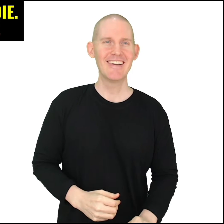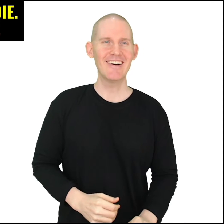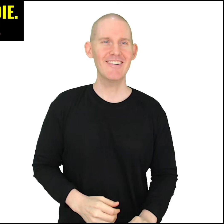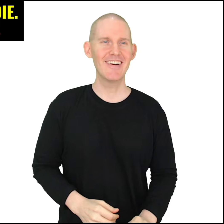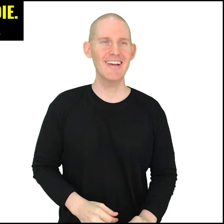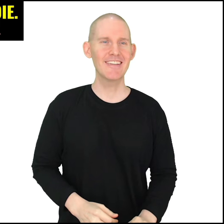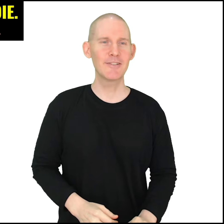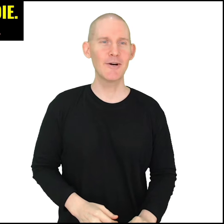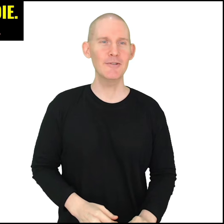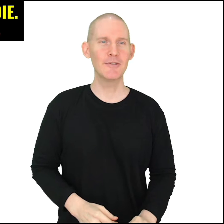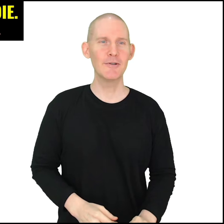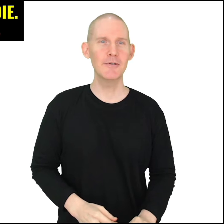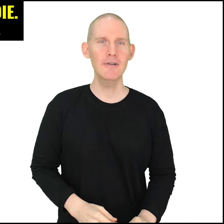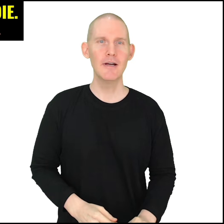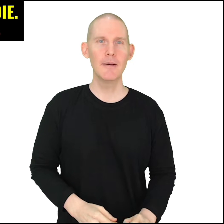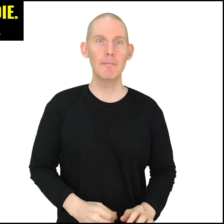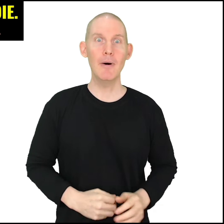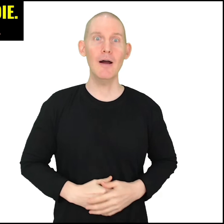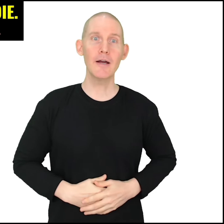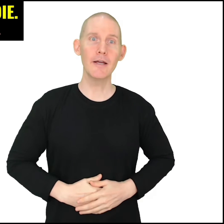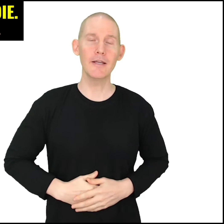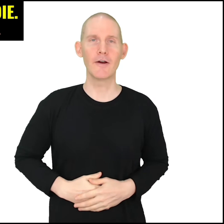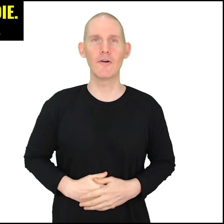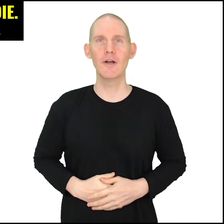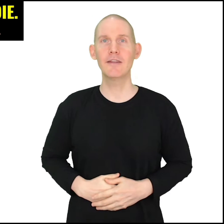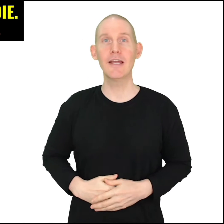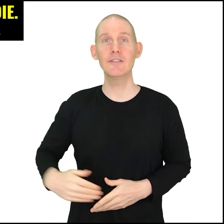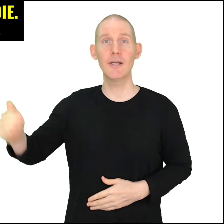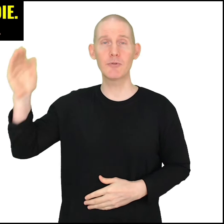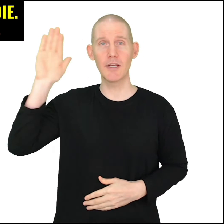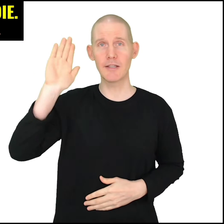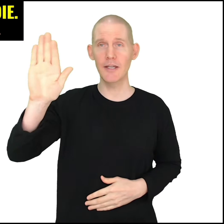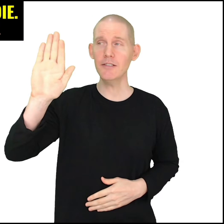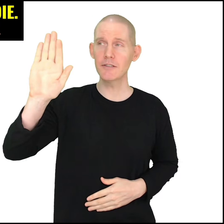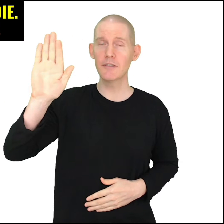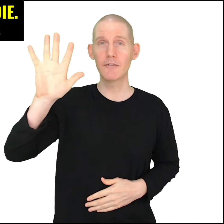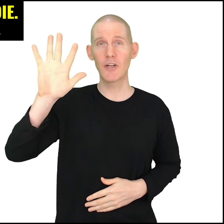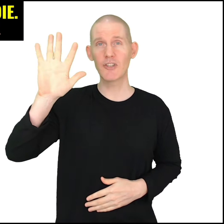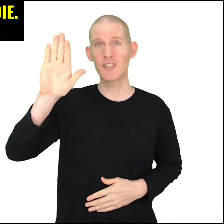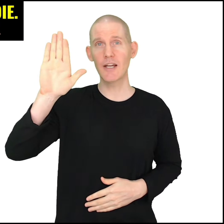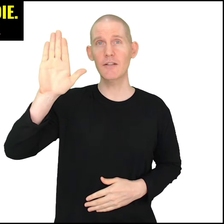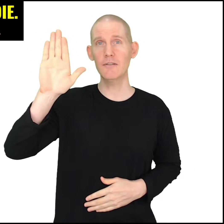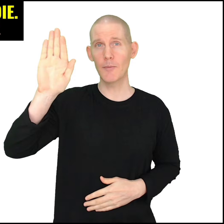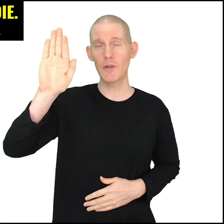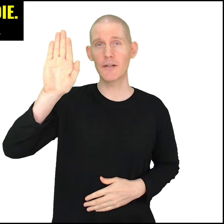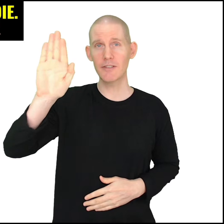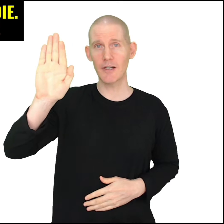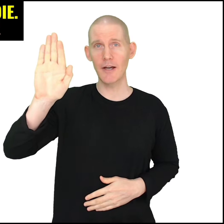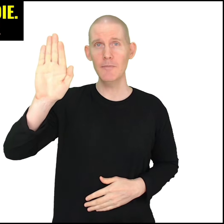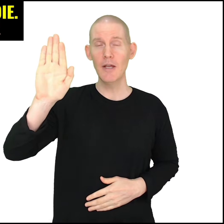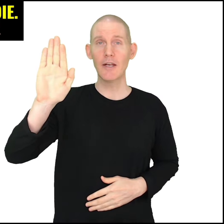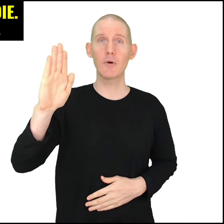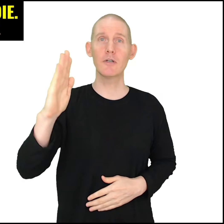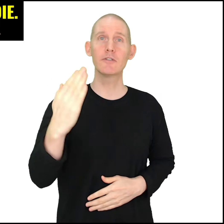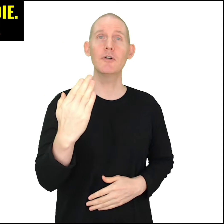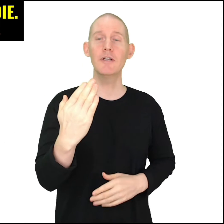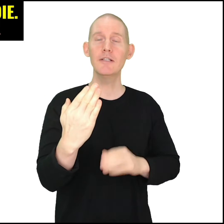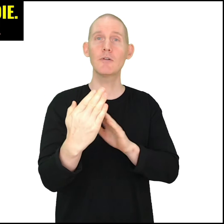All right, let's go to my. All right, the hand shape's like this. Fingers together, thumb alongside. Now we're going to turn it in so the